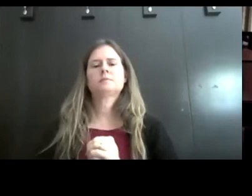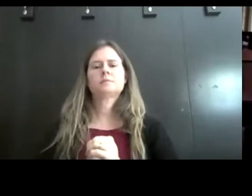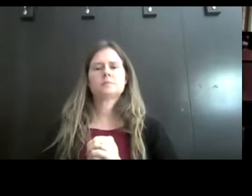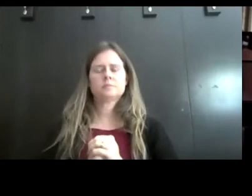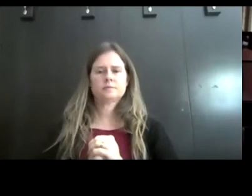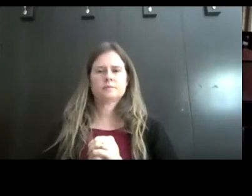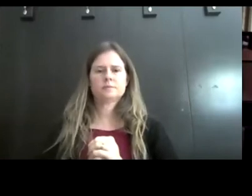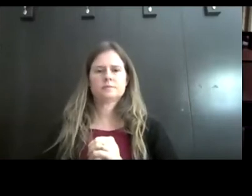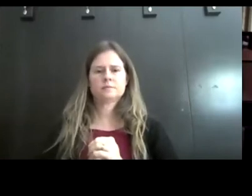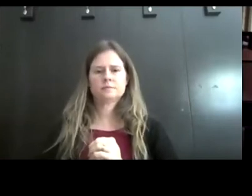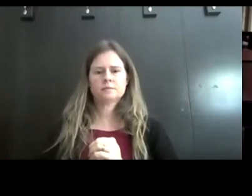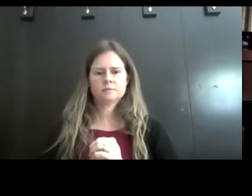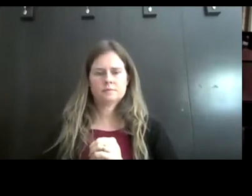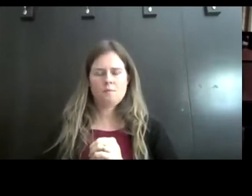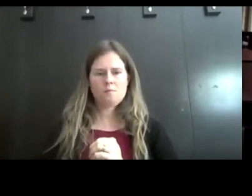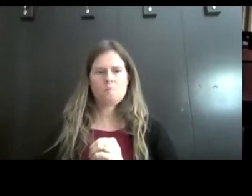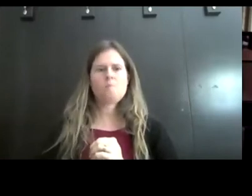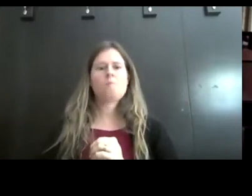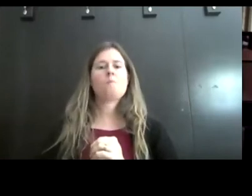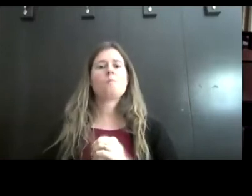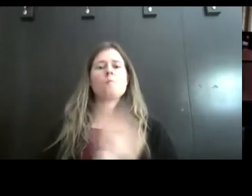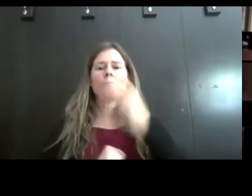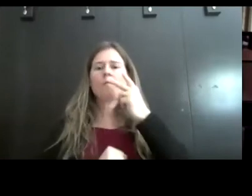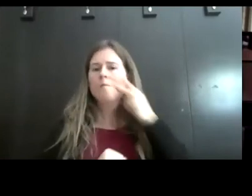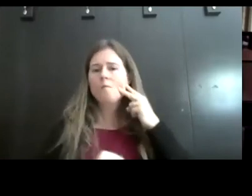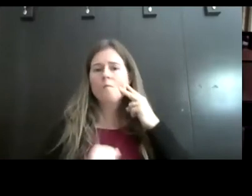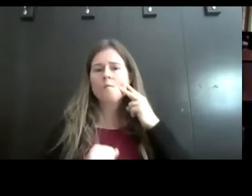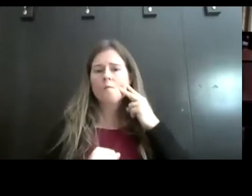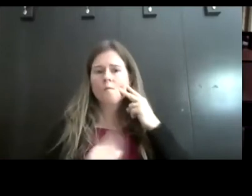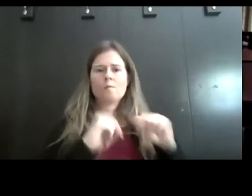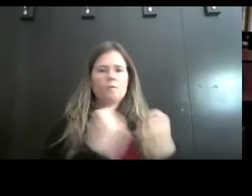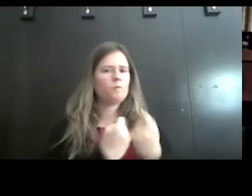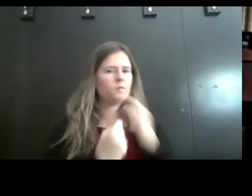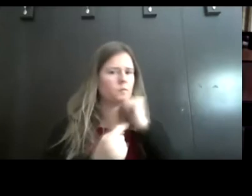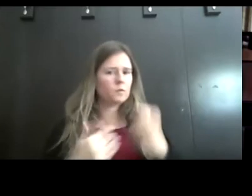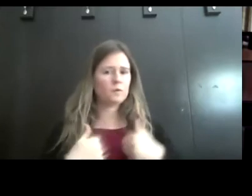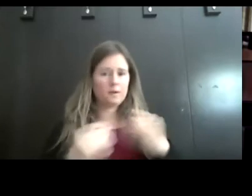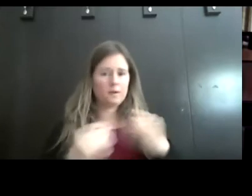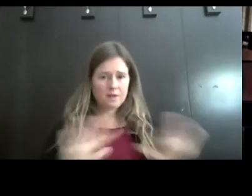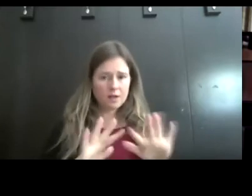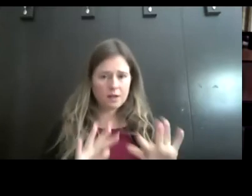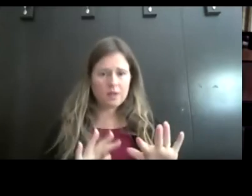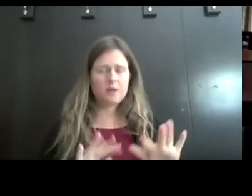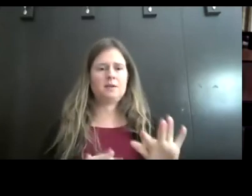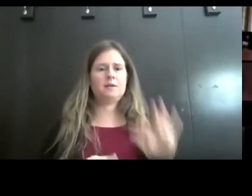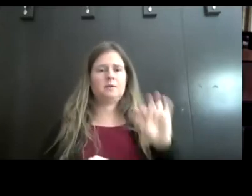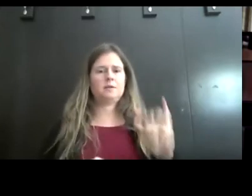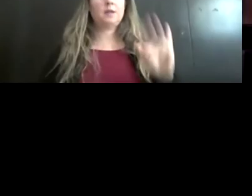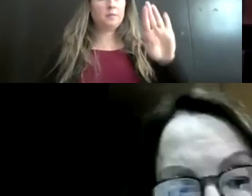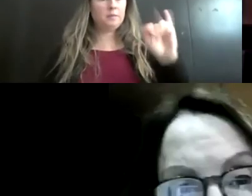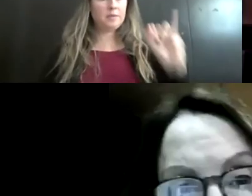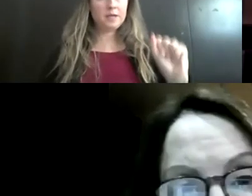So if you're an Indian tribe and you don't have land, the BIA, Bureau of Indian Affairs, and US government does not recognize